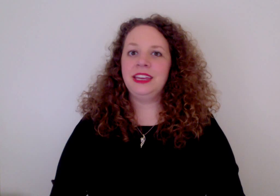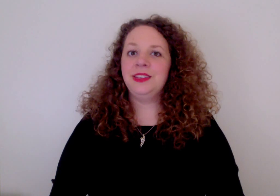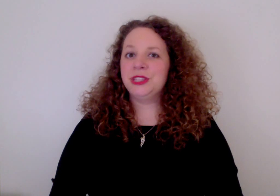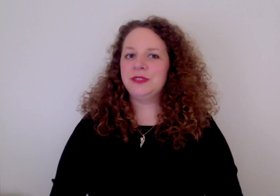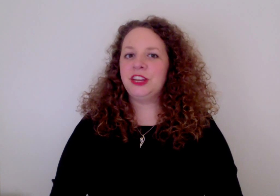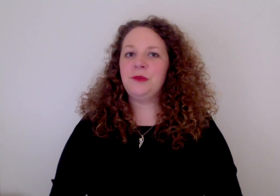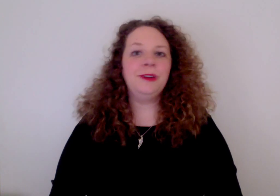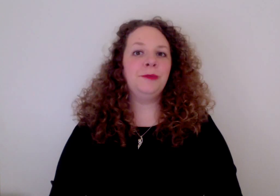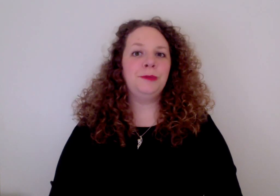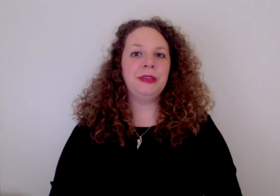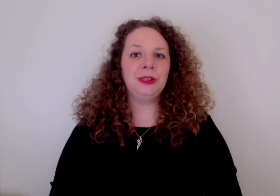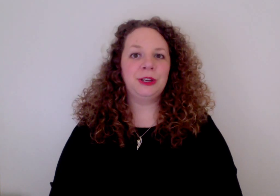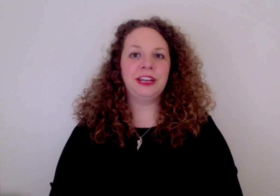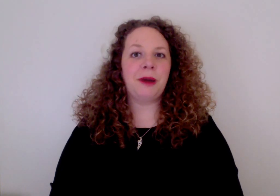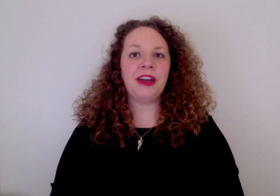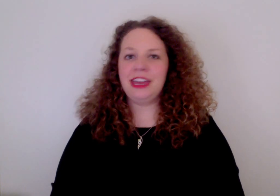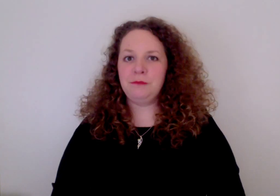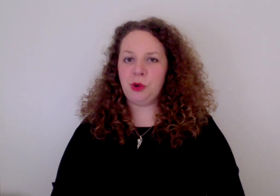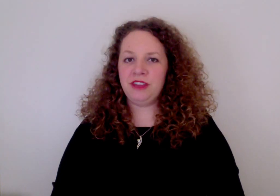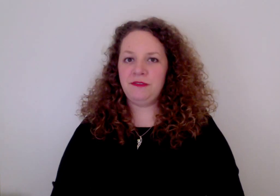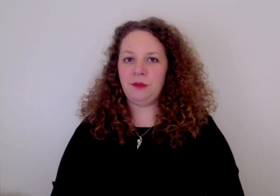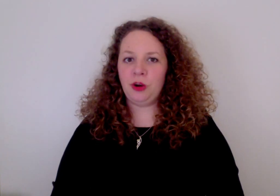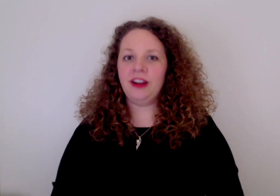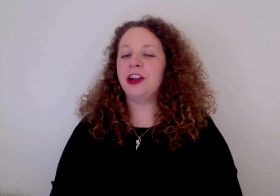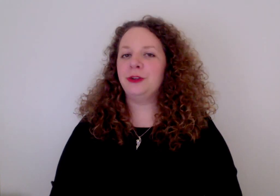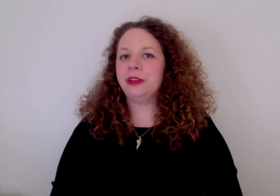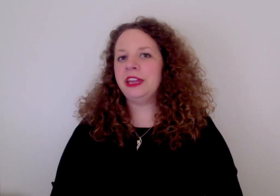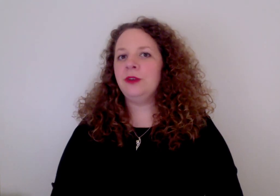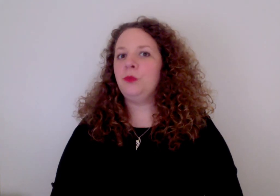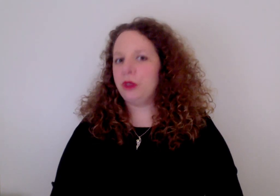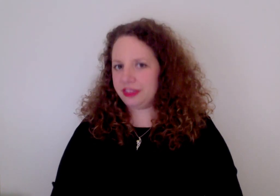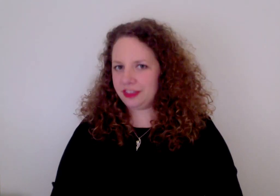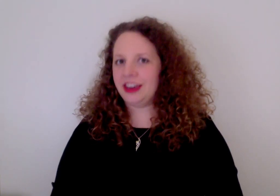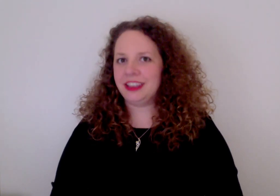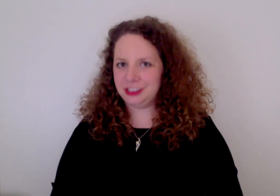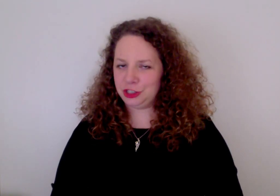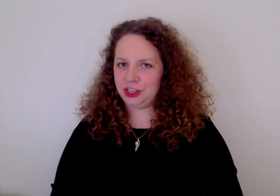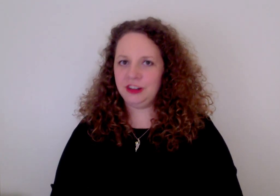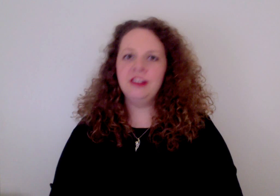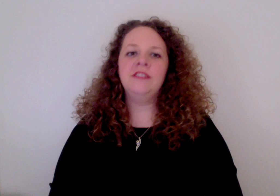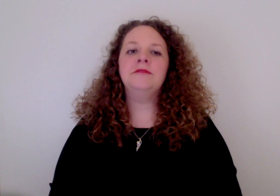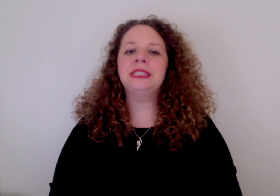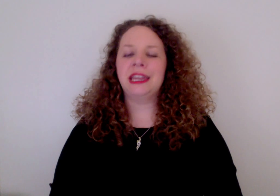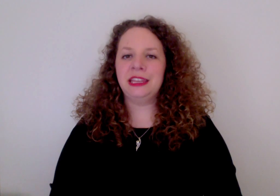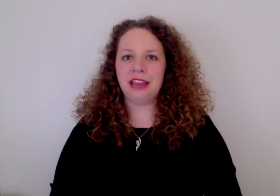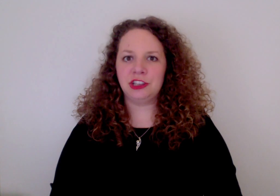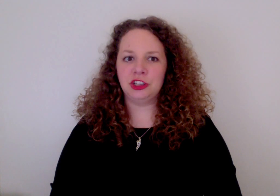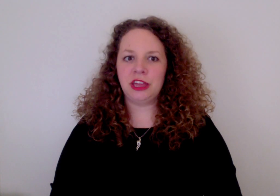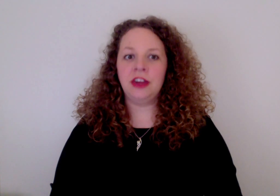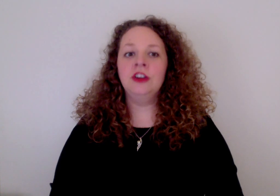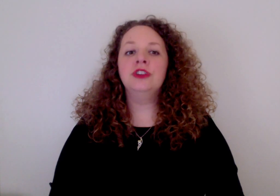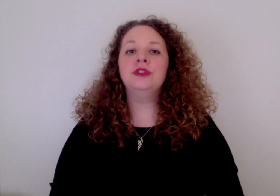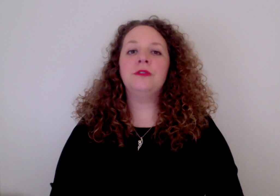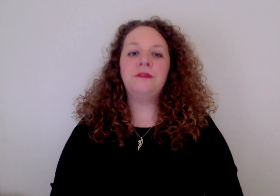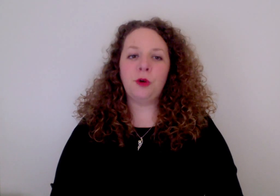In this video, we will be learning about 8.4, agreeing with a condition from signing naturally. So for